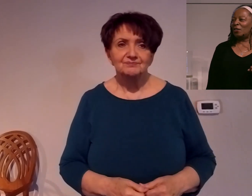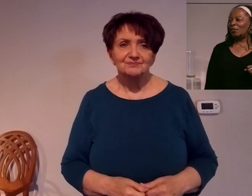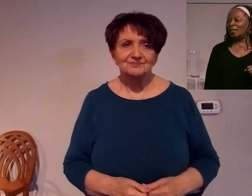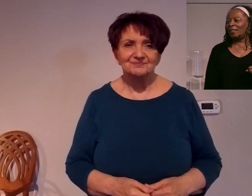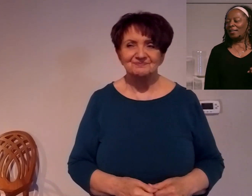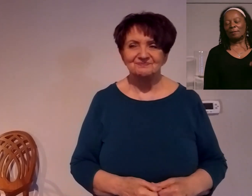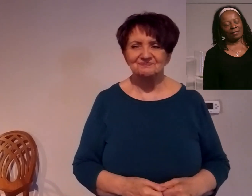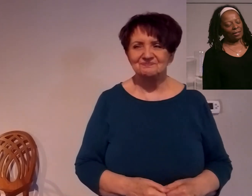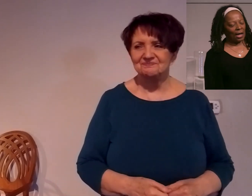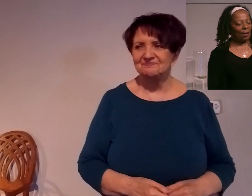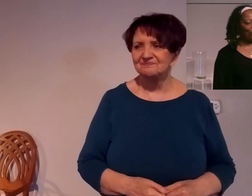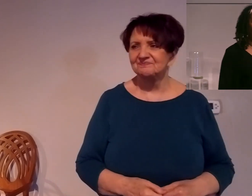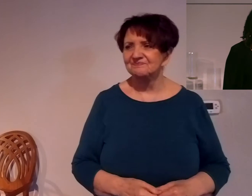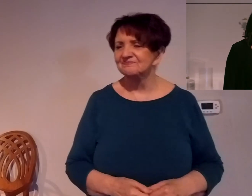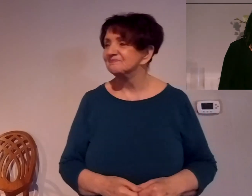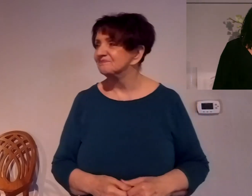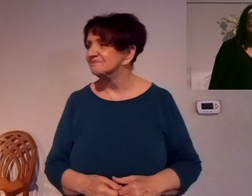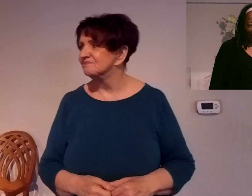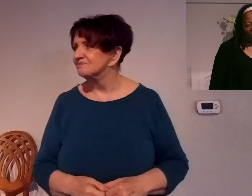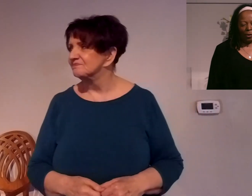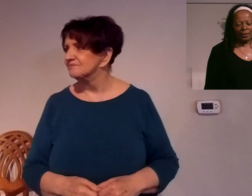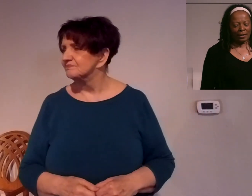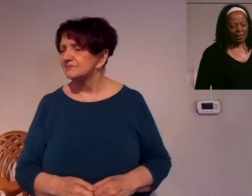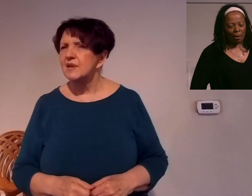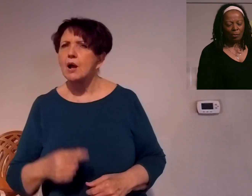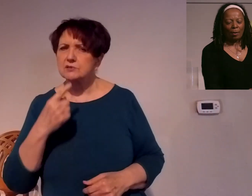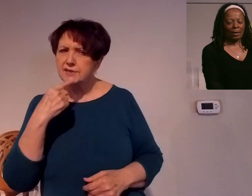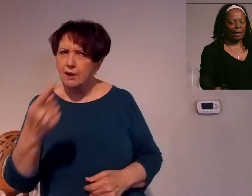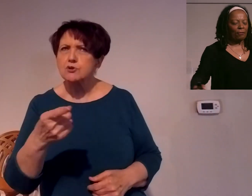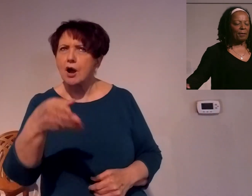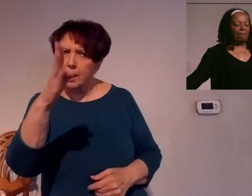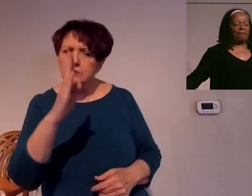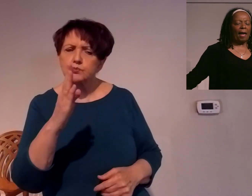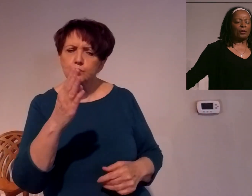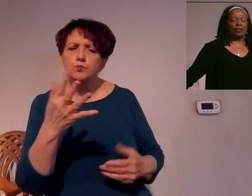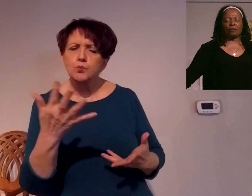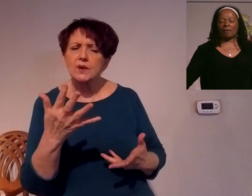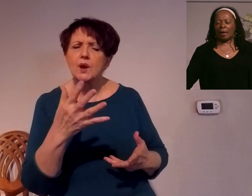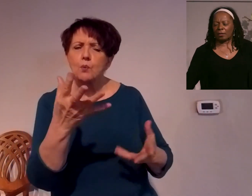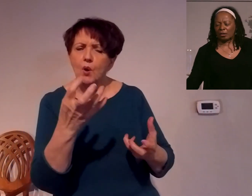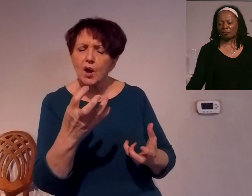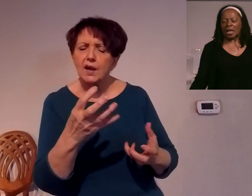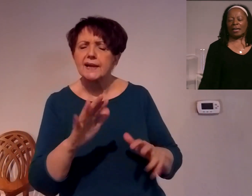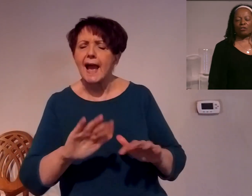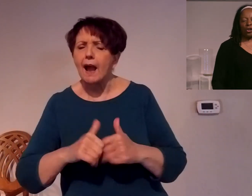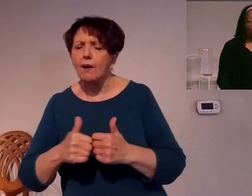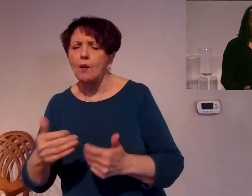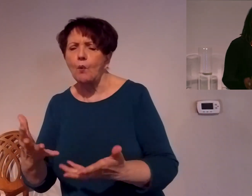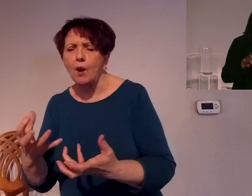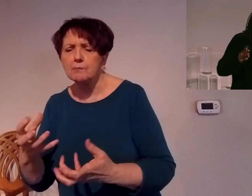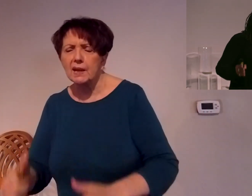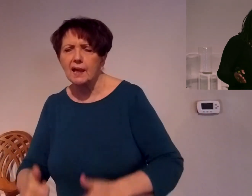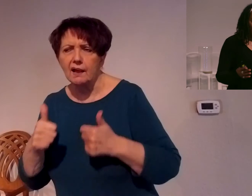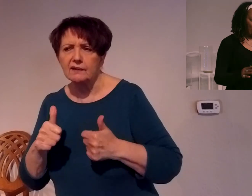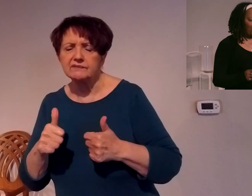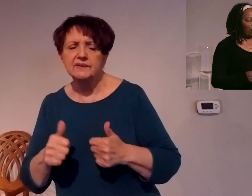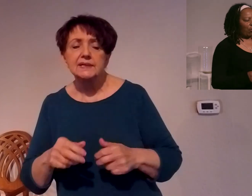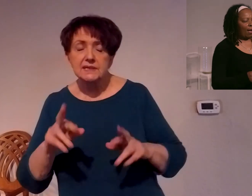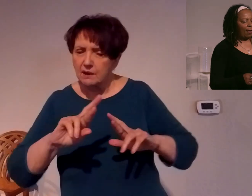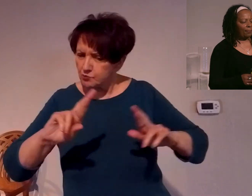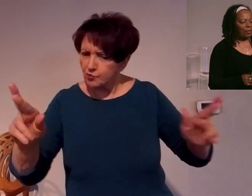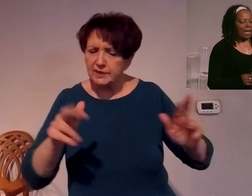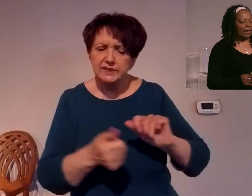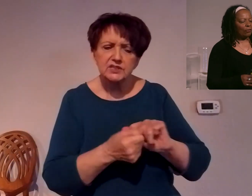You know, let me tell God what I want and how I want it and how I want my life to be fabulous, fabulous. And you know, I'm ready to